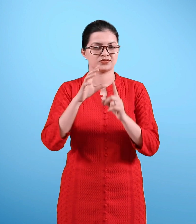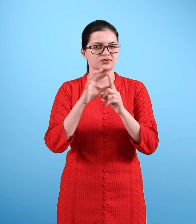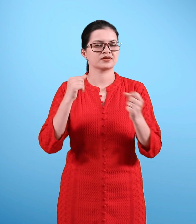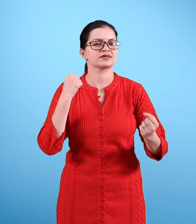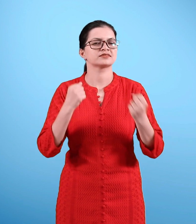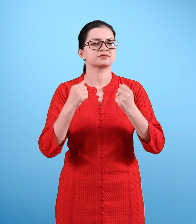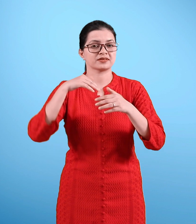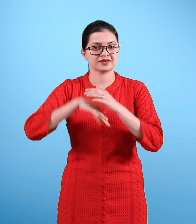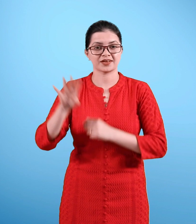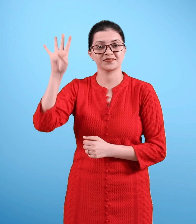Activity 4.